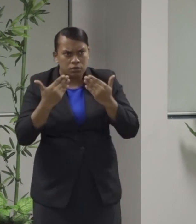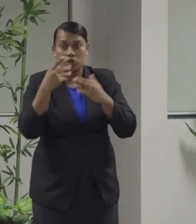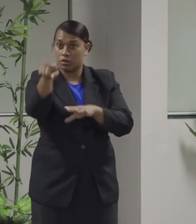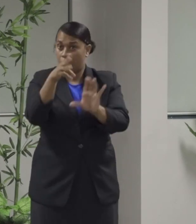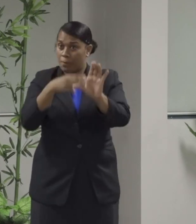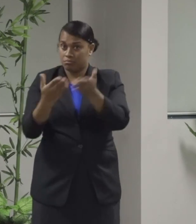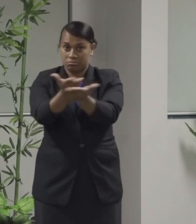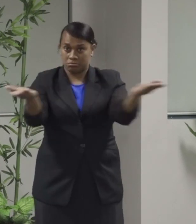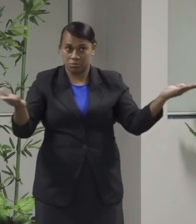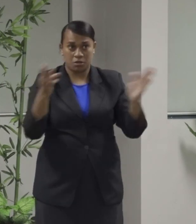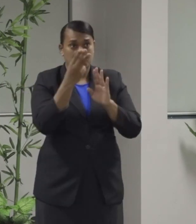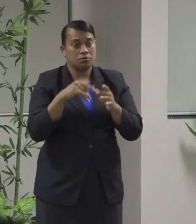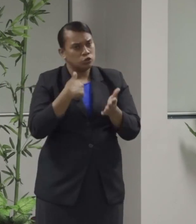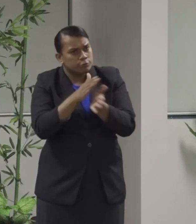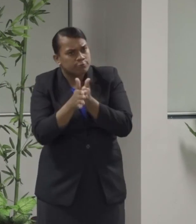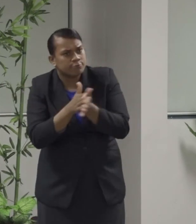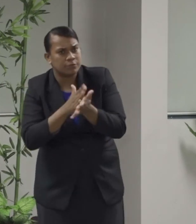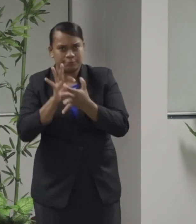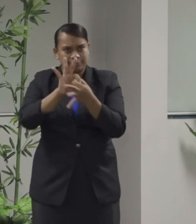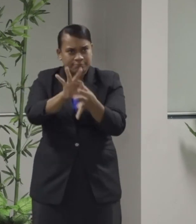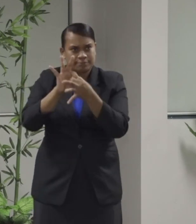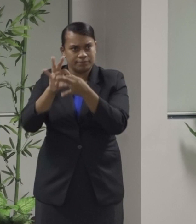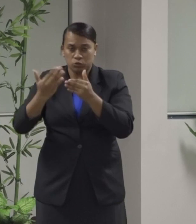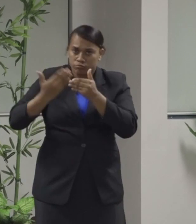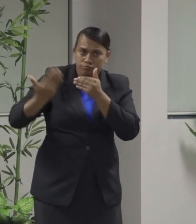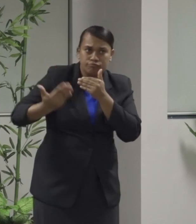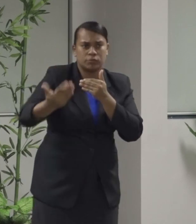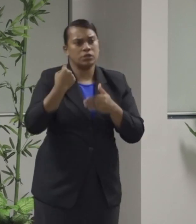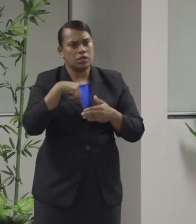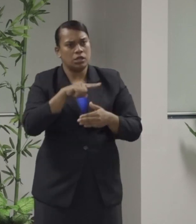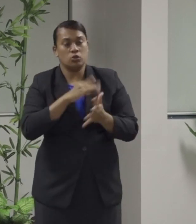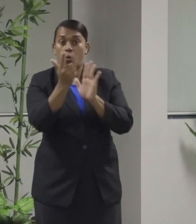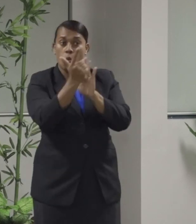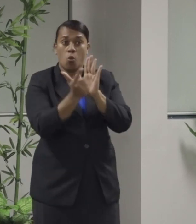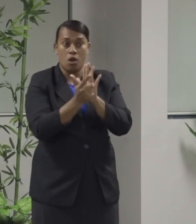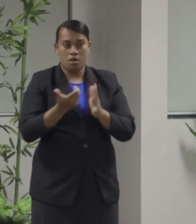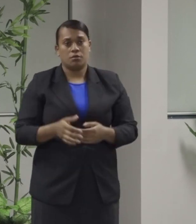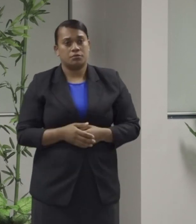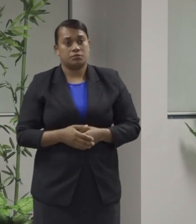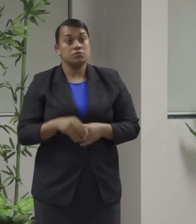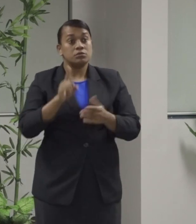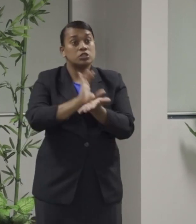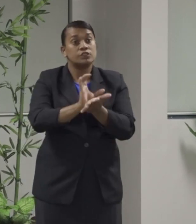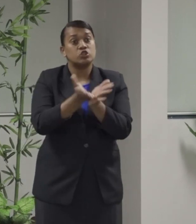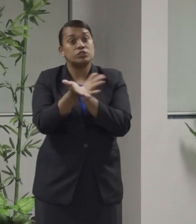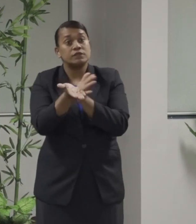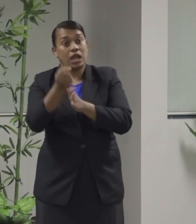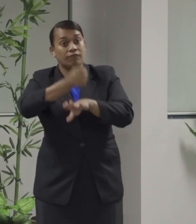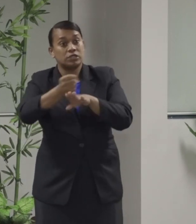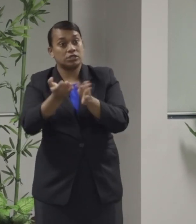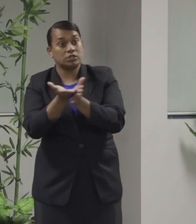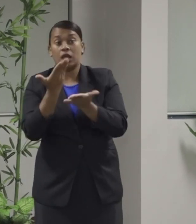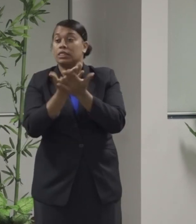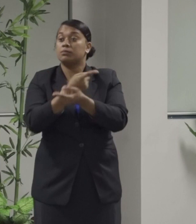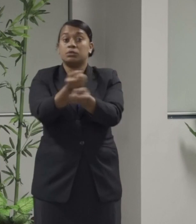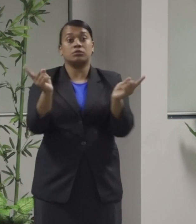working closely with you in the enforcement of the curfew. There are civil servants out there who we rely on to pass on information